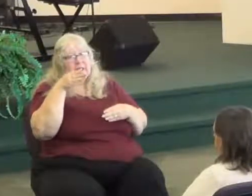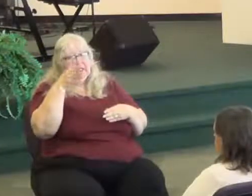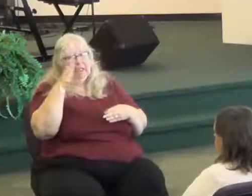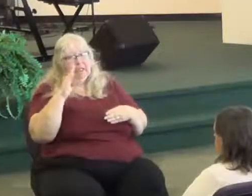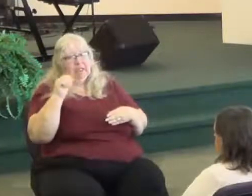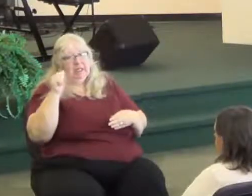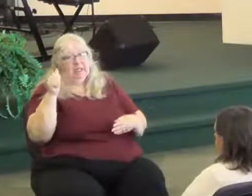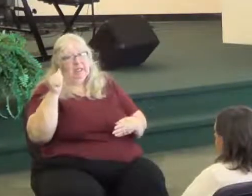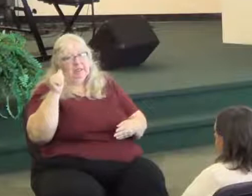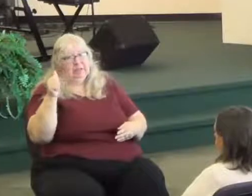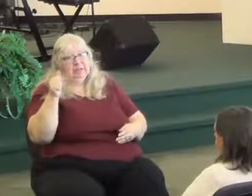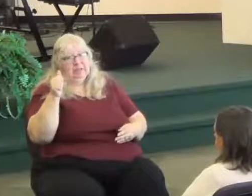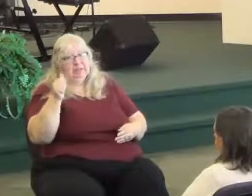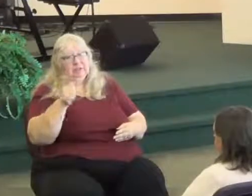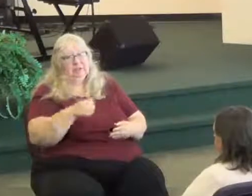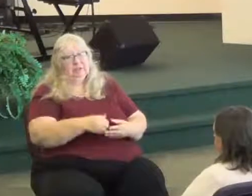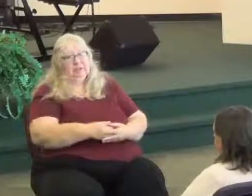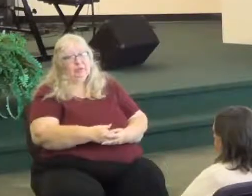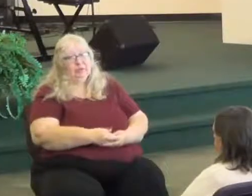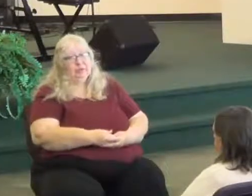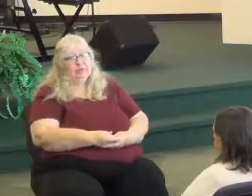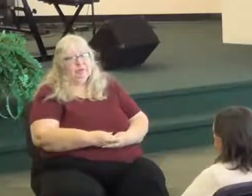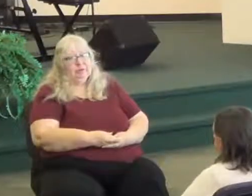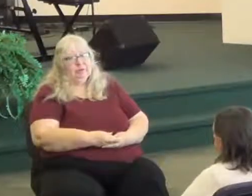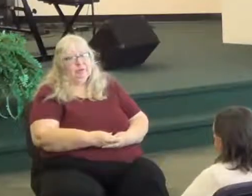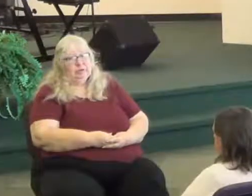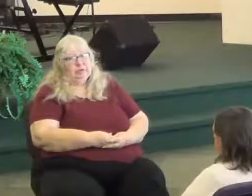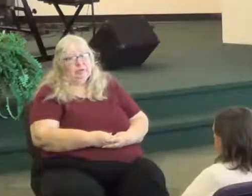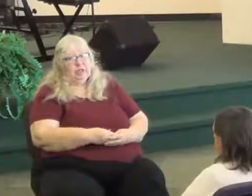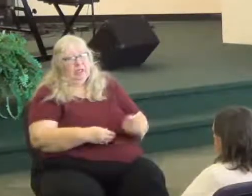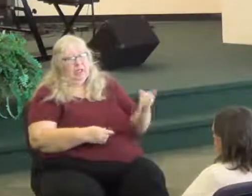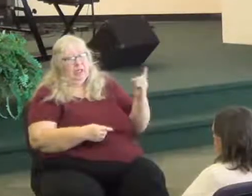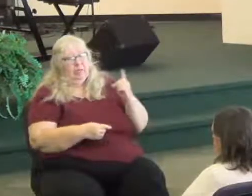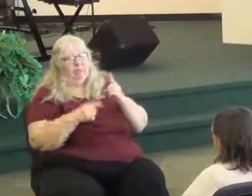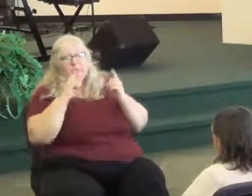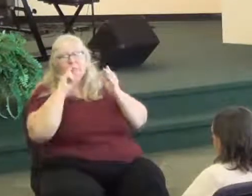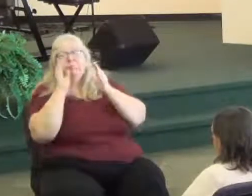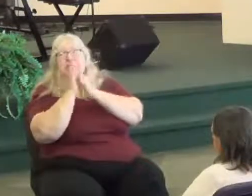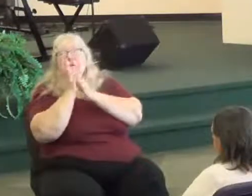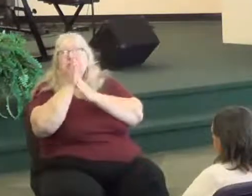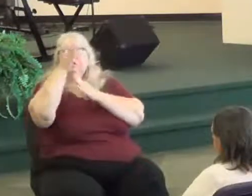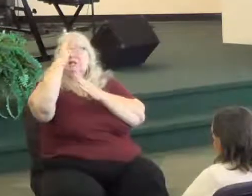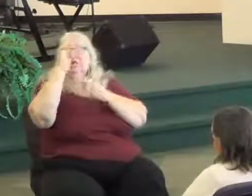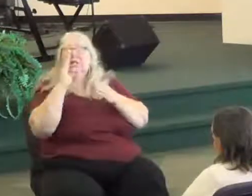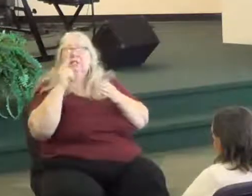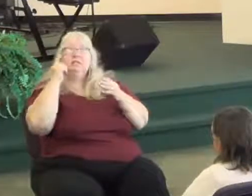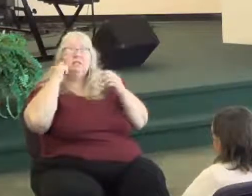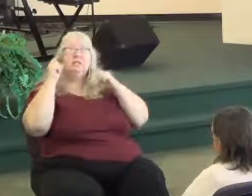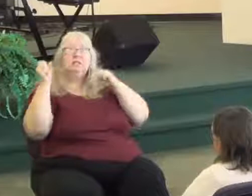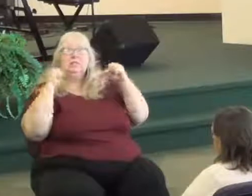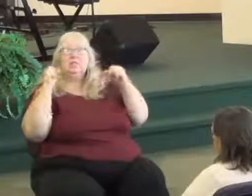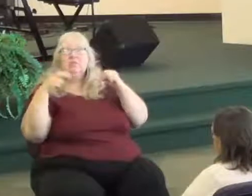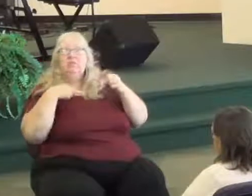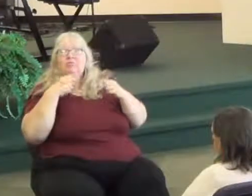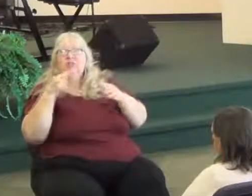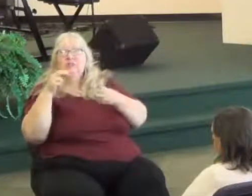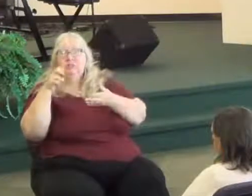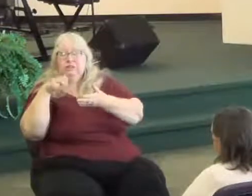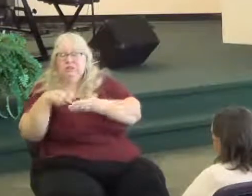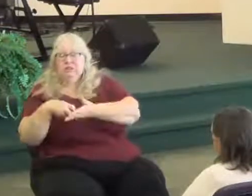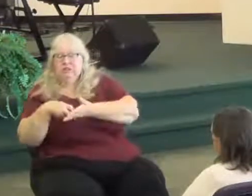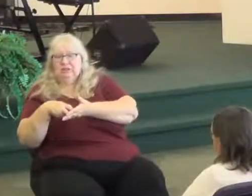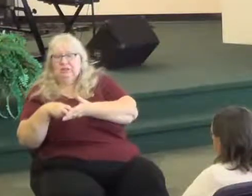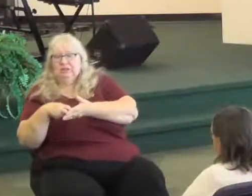It says, verses 15 through 19 talk about it. It says that he came back and praised God in a loud voice, threw himself at his feet, and thanked him.